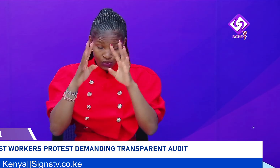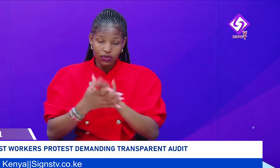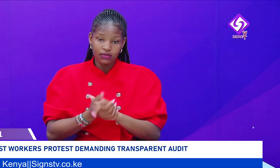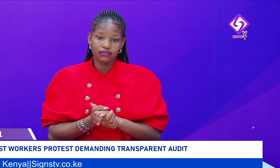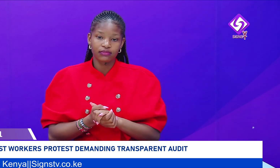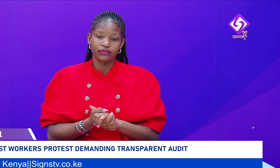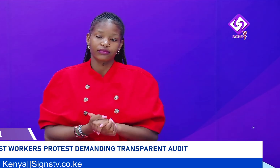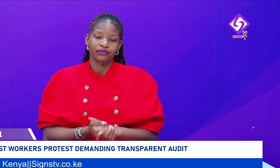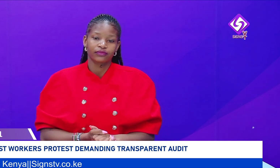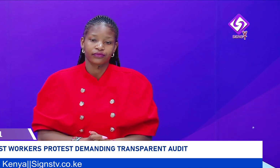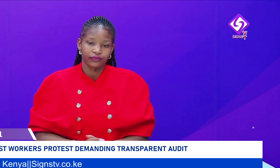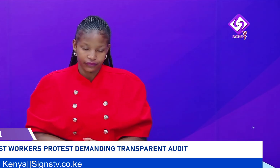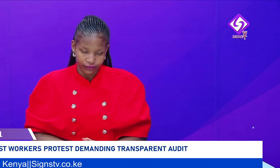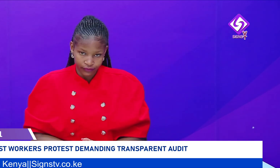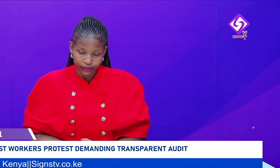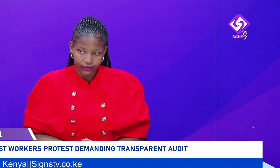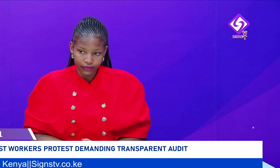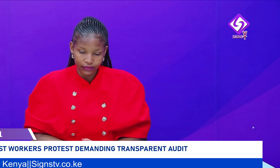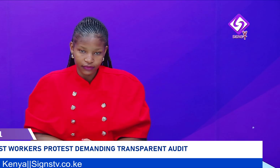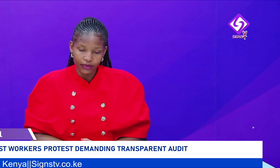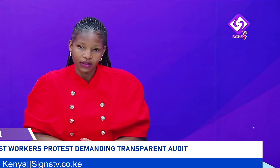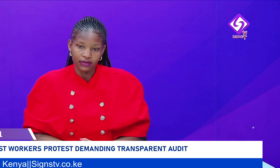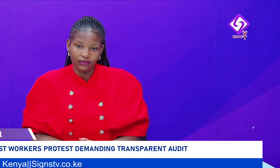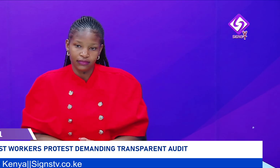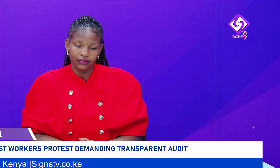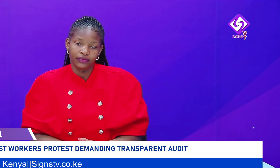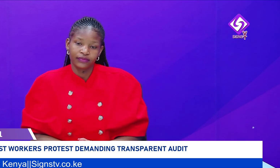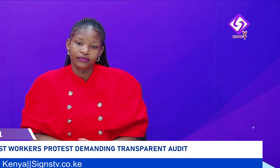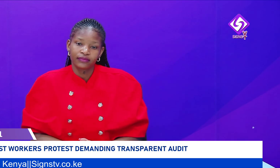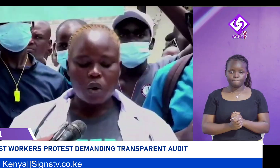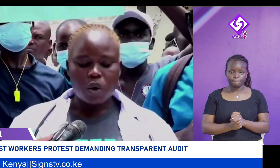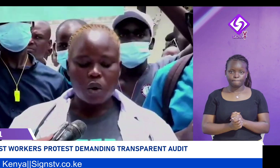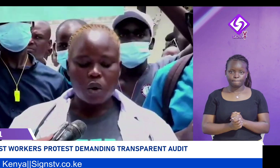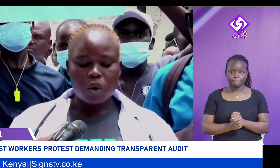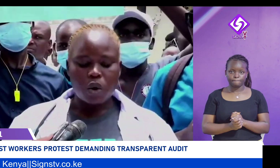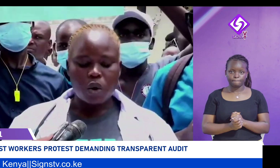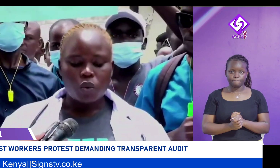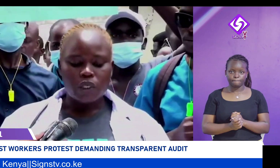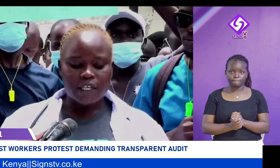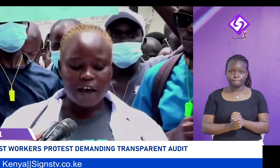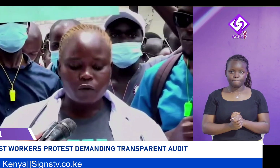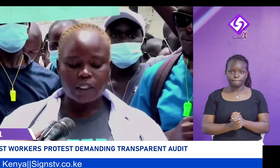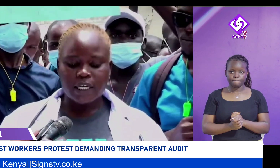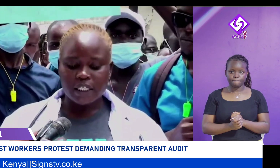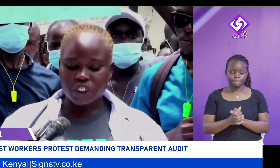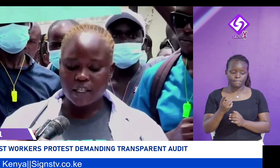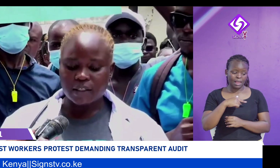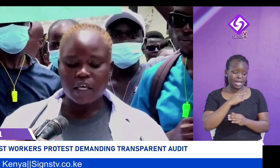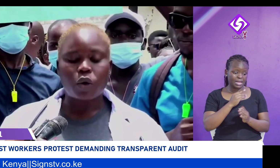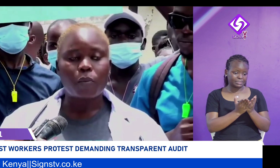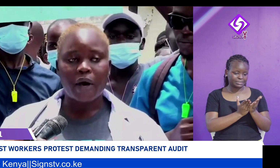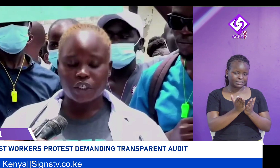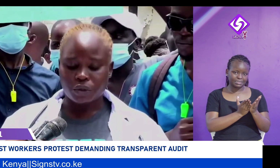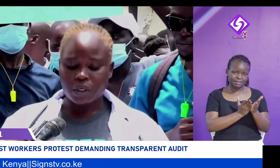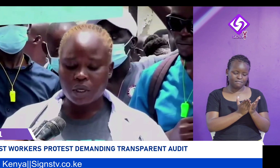a statement, and no one has been arrested or charged with forgery. We served with diligence